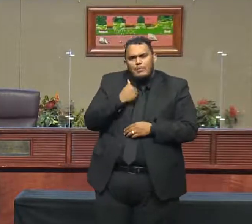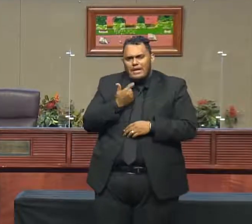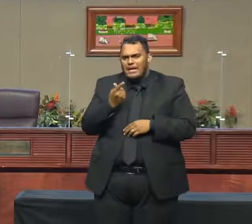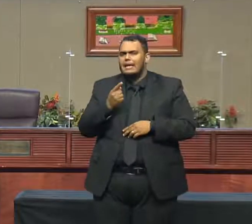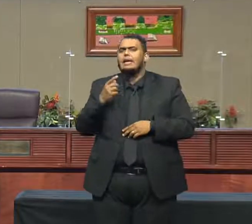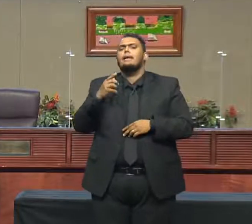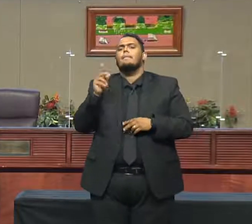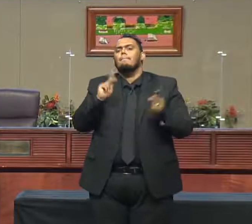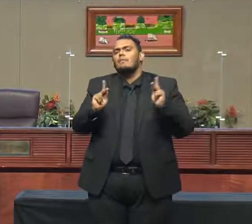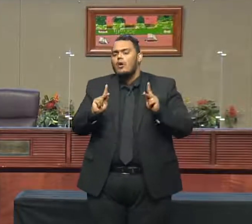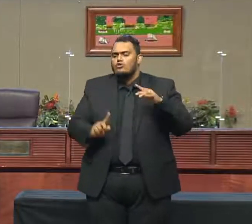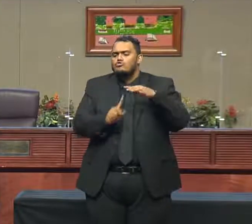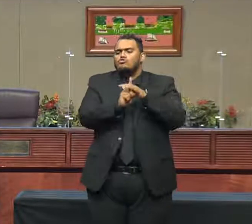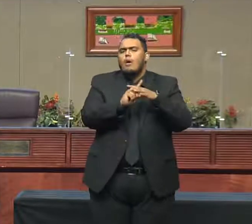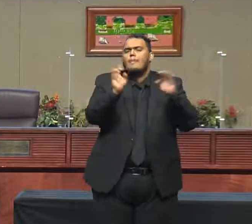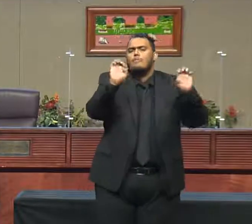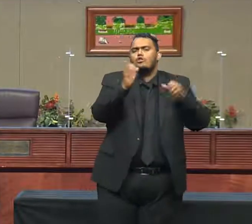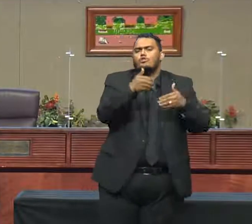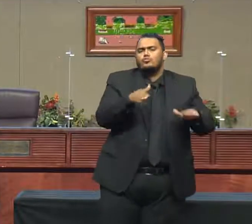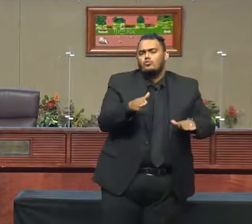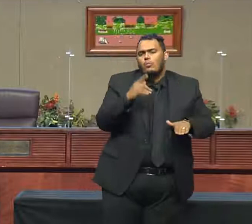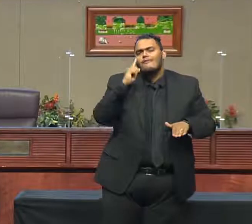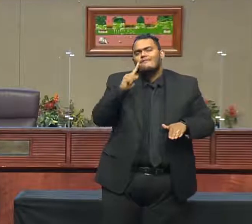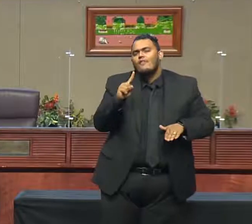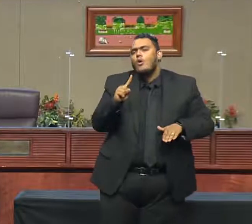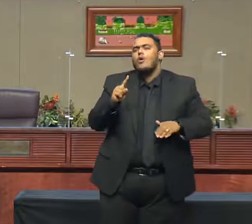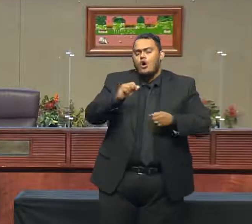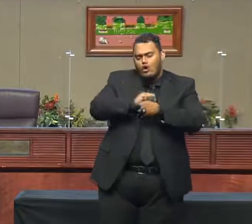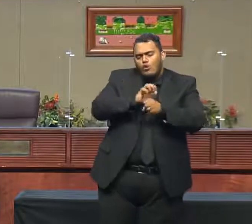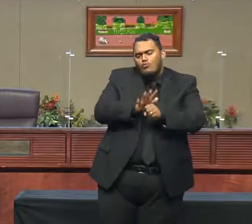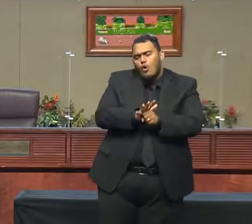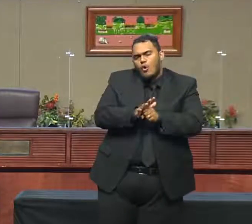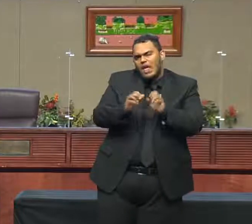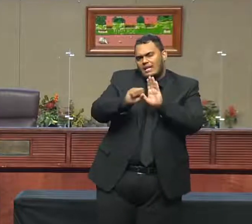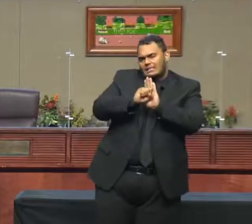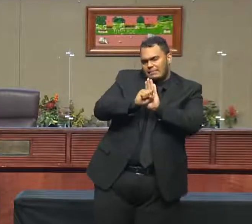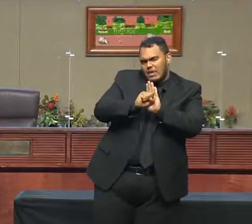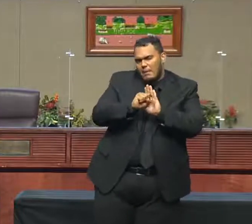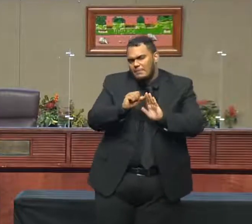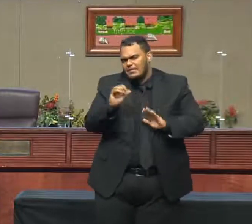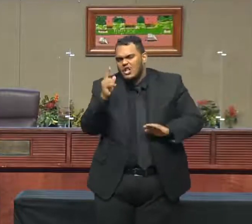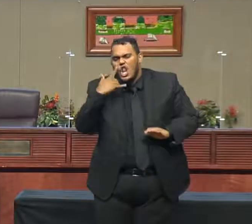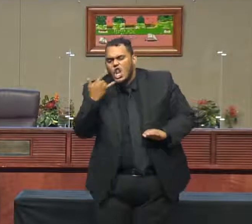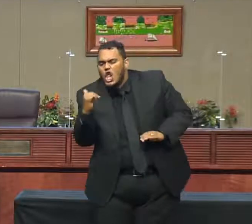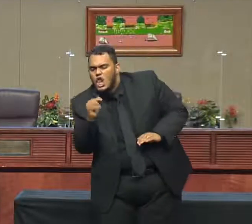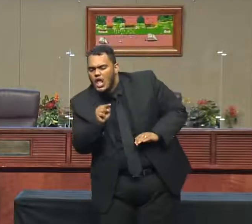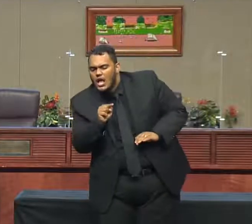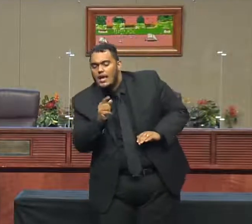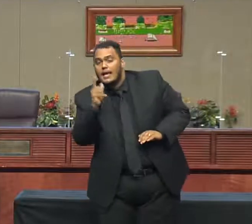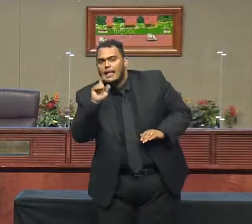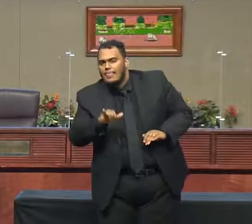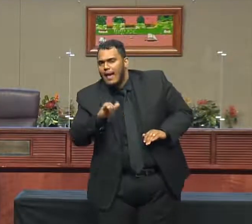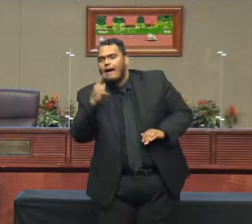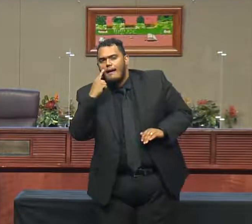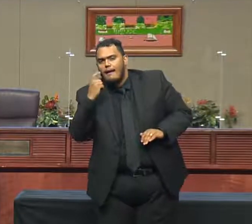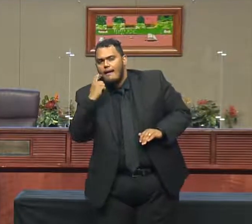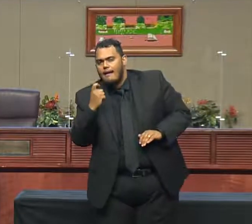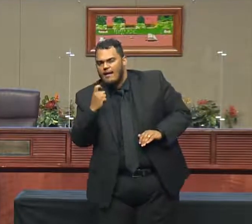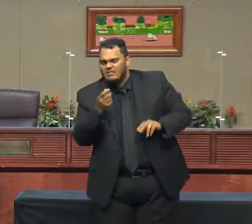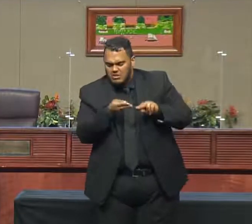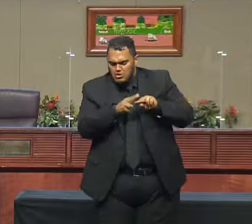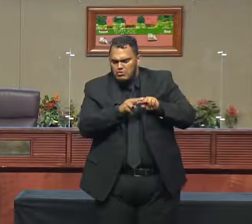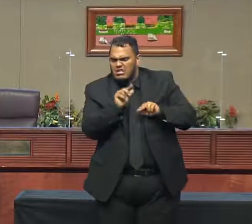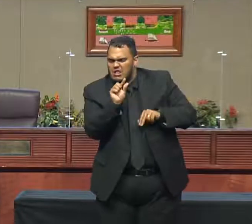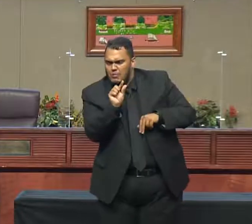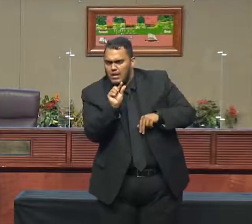symptoms. And last week, I don't know about this week yet, but last week, about a third of all the individuals that were